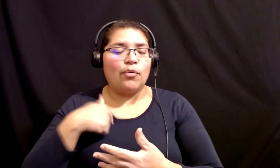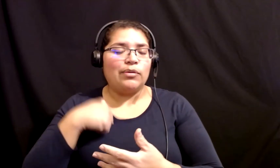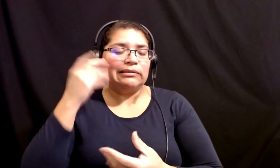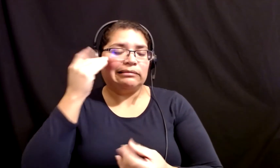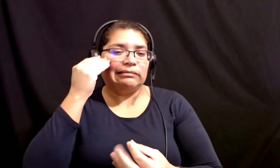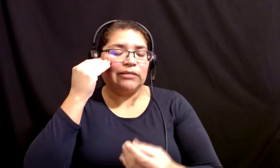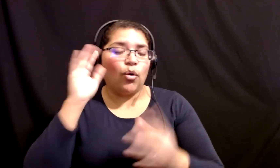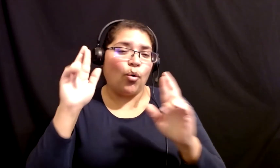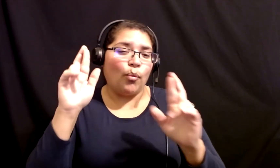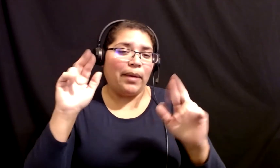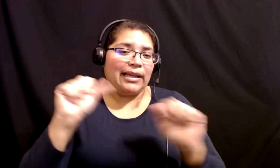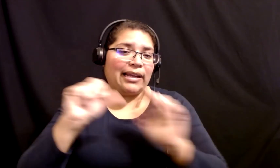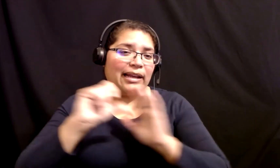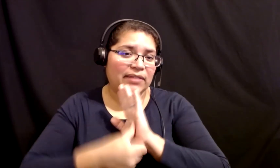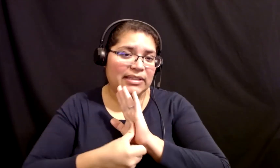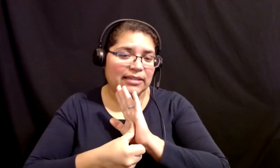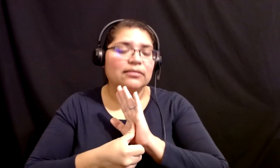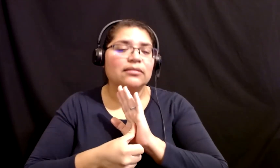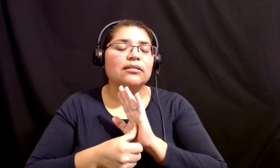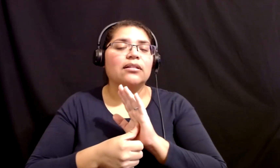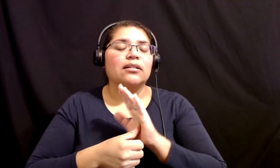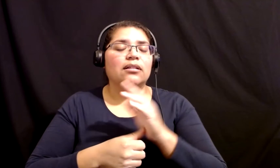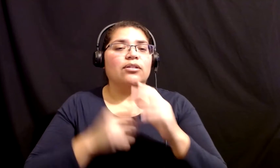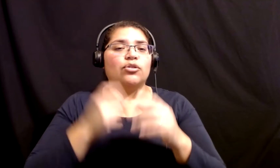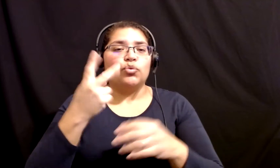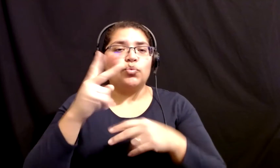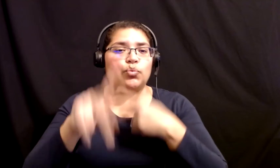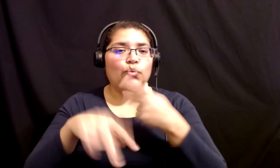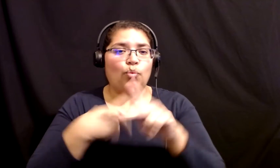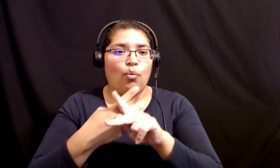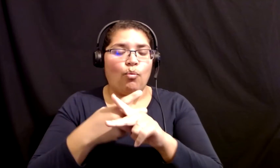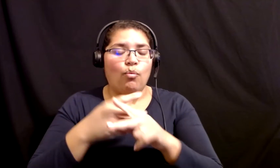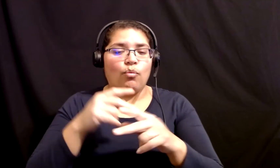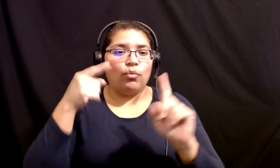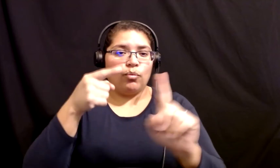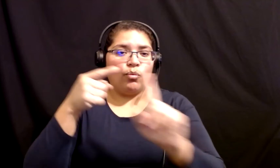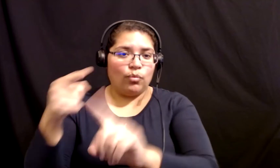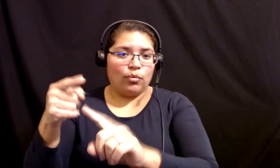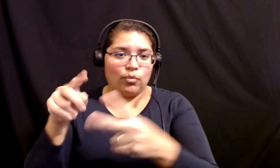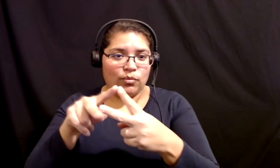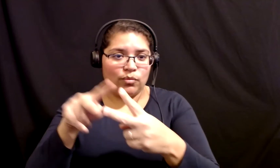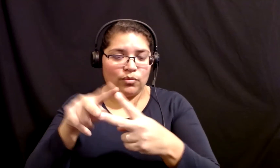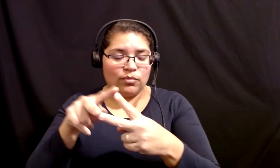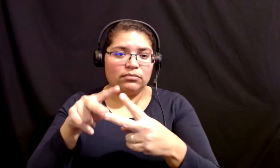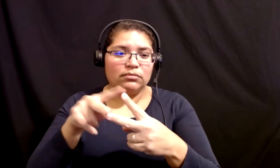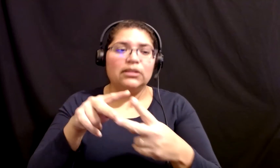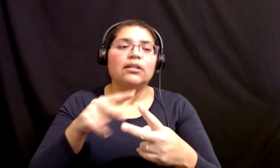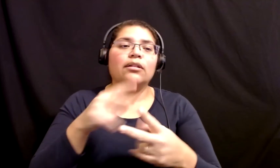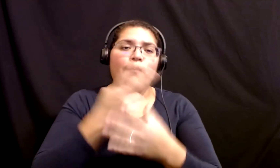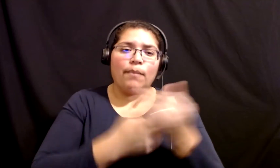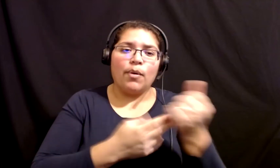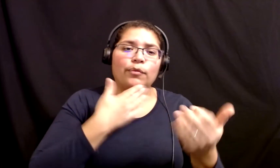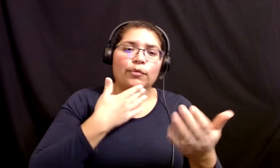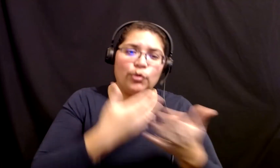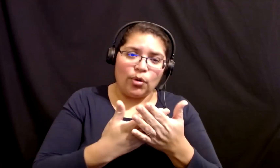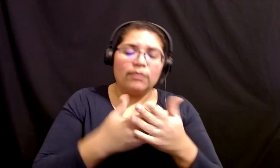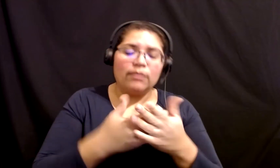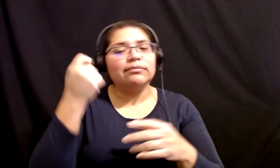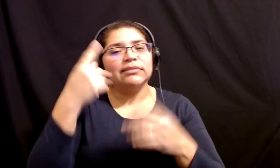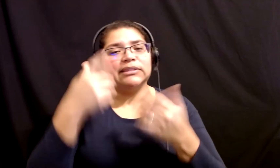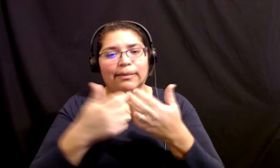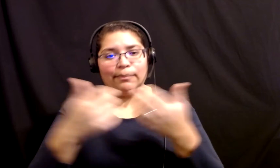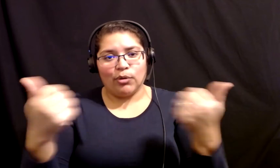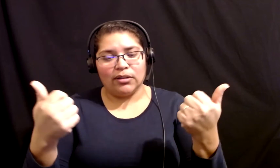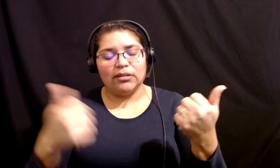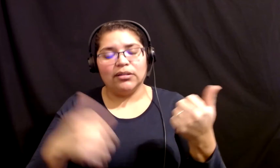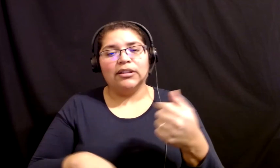emphasize two kinds of goals that strike me as both good but separate ones. And